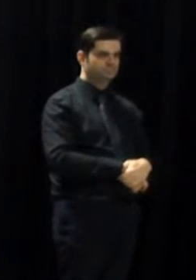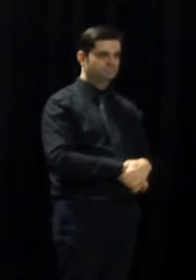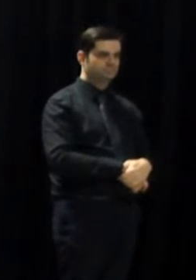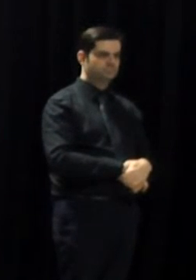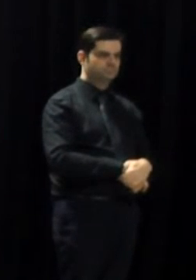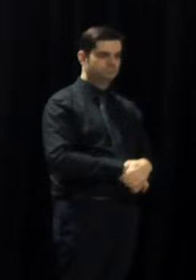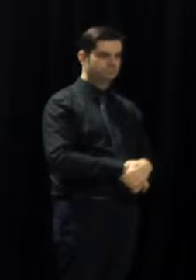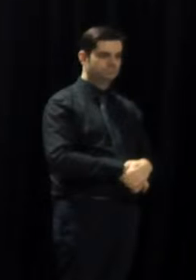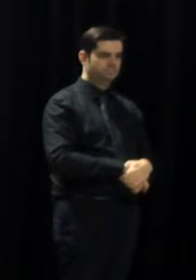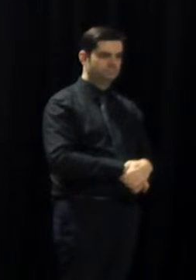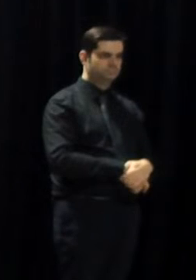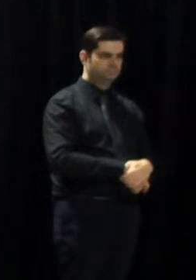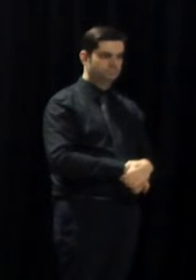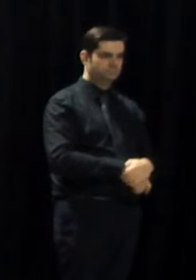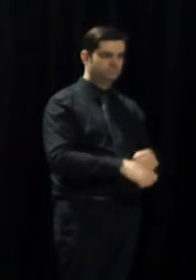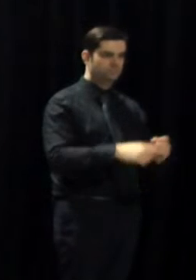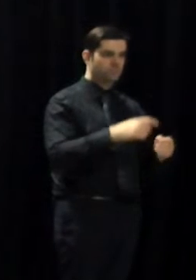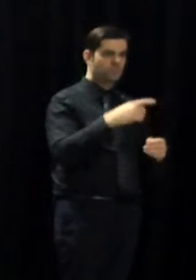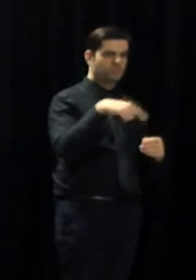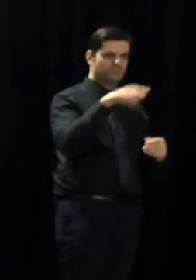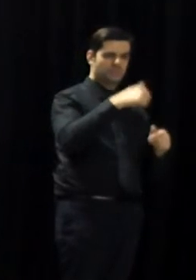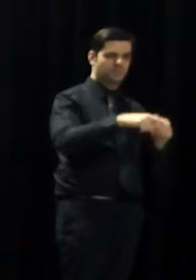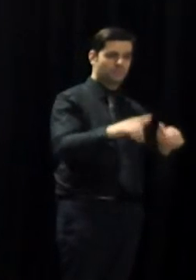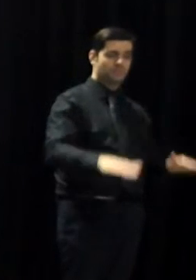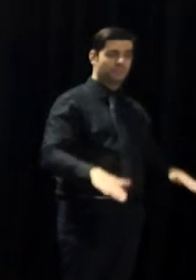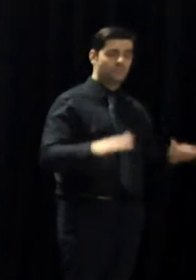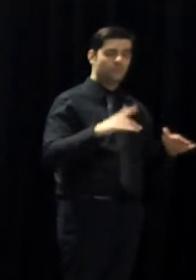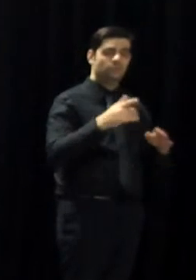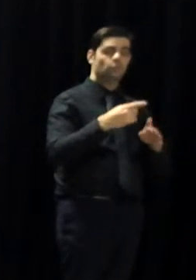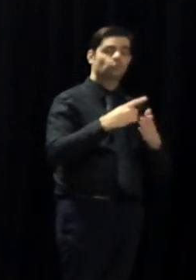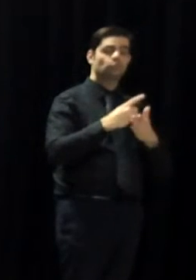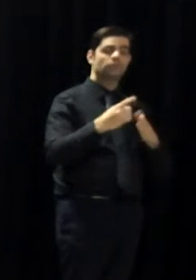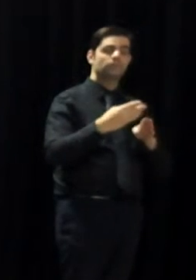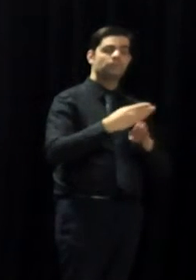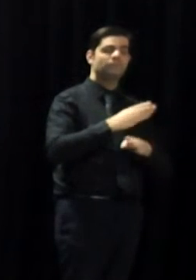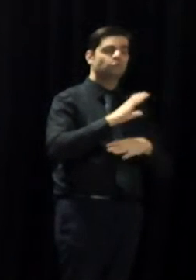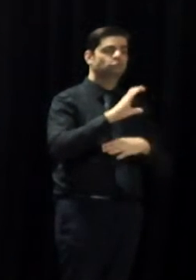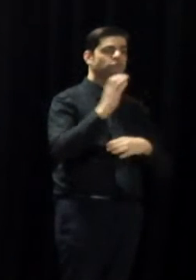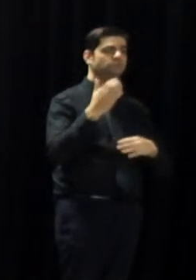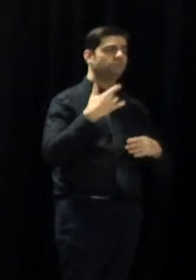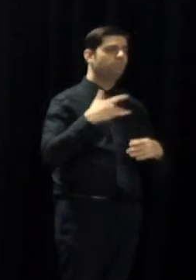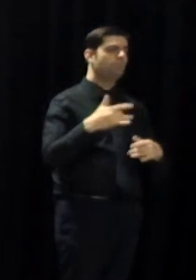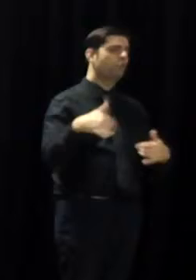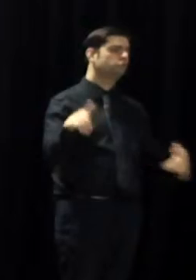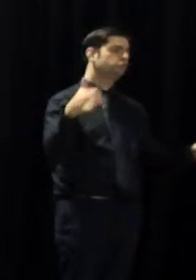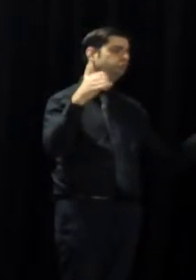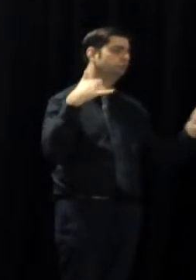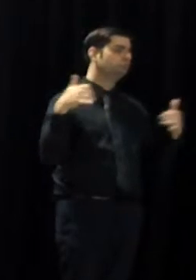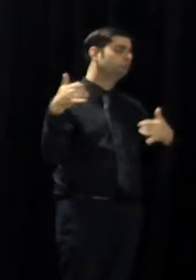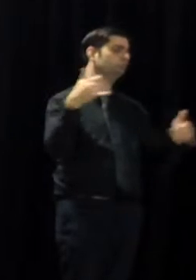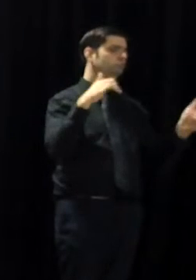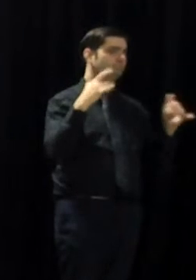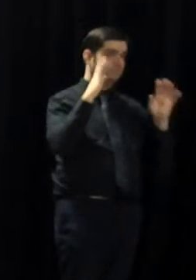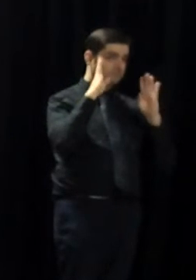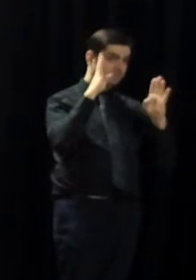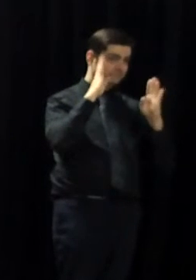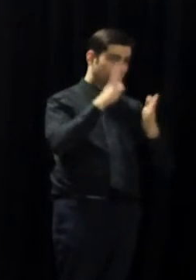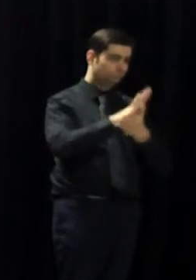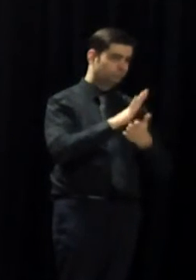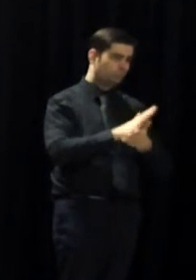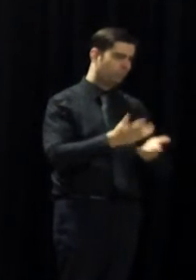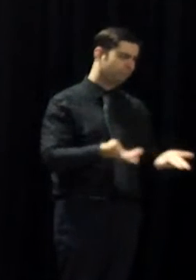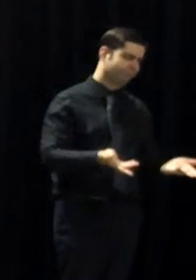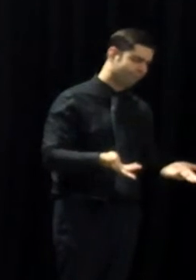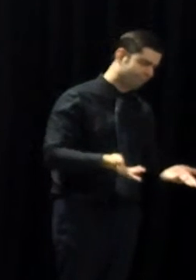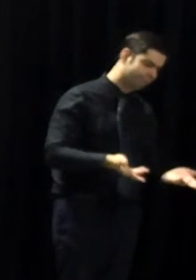kids. So this de-densifying everything going into this, is not the worst case scenario.